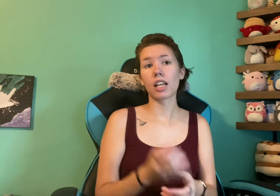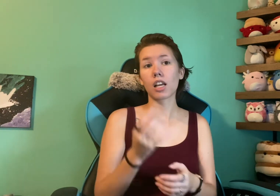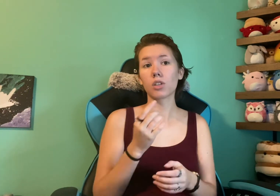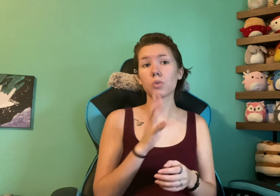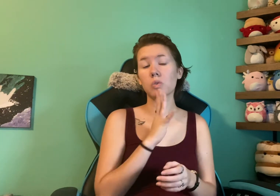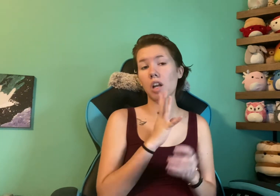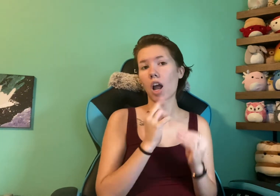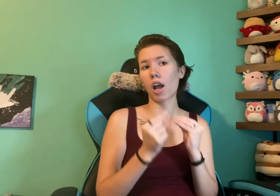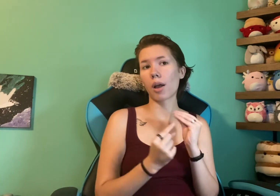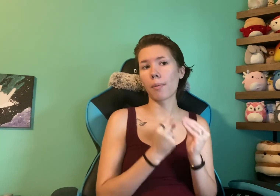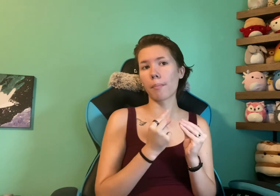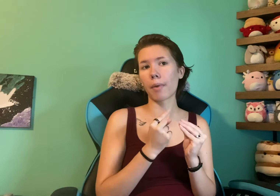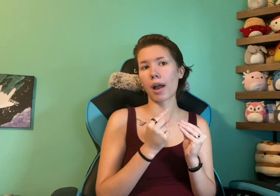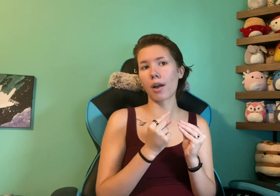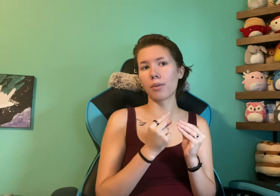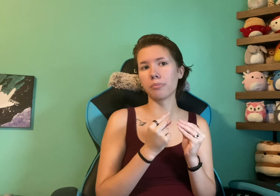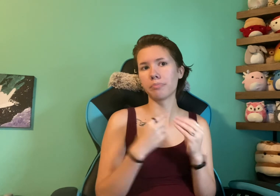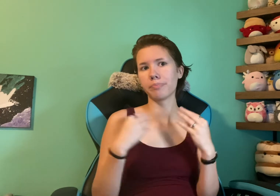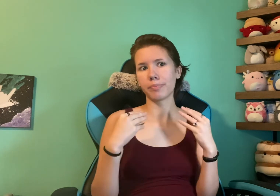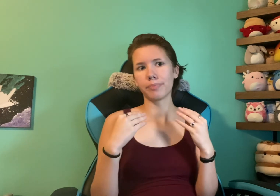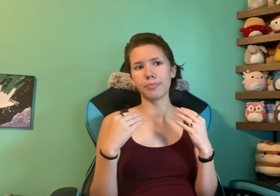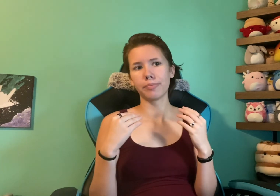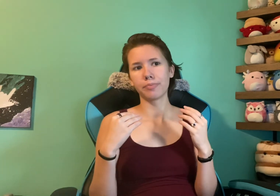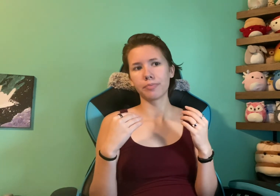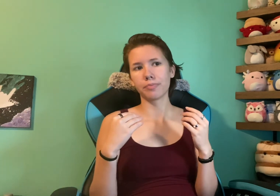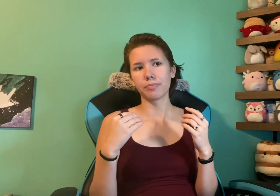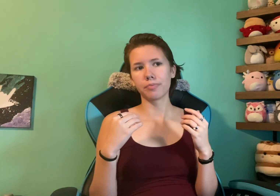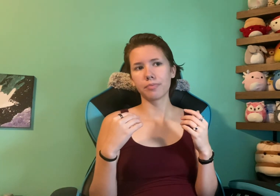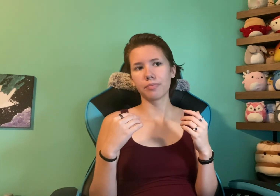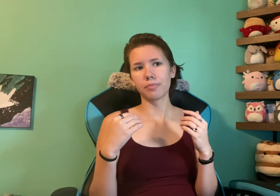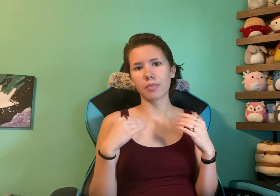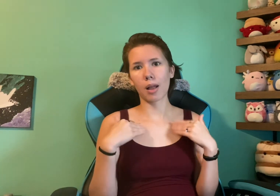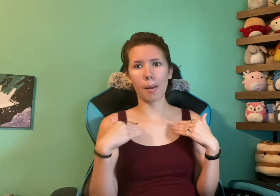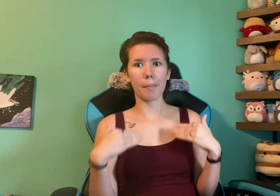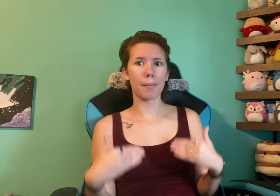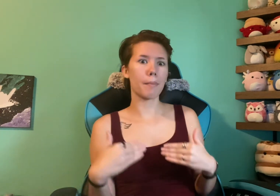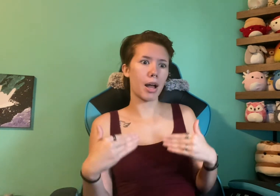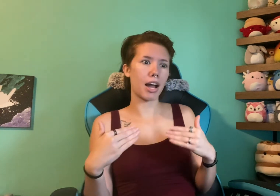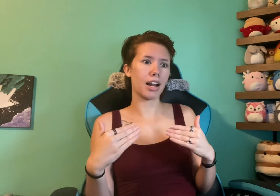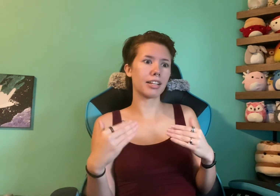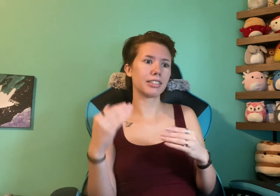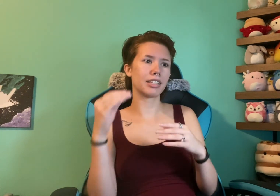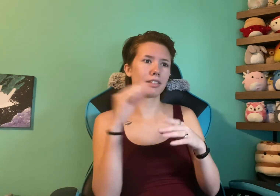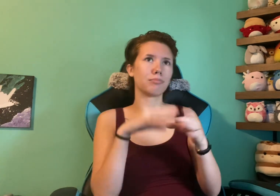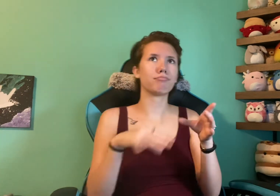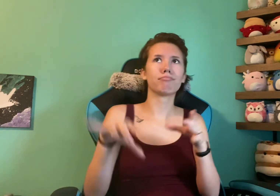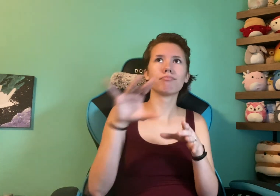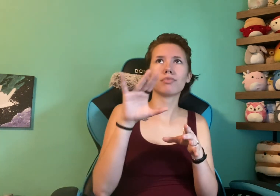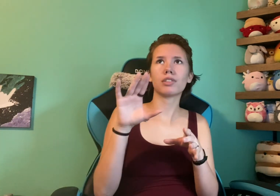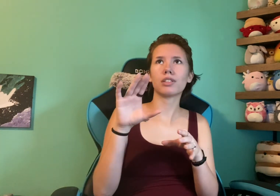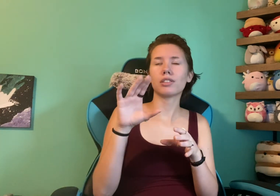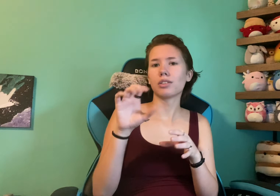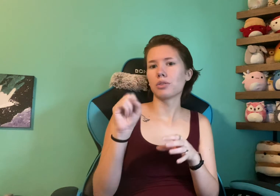in the outer solar system, but they don't really mention that has anything to do with the